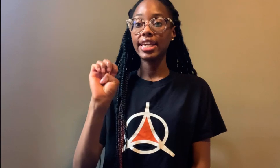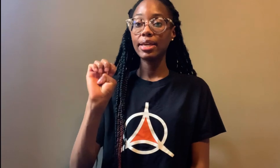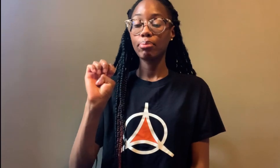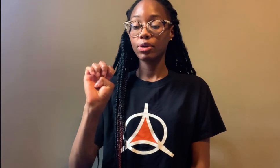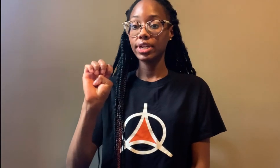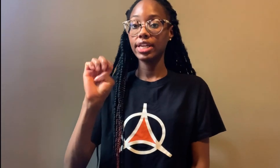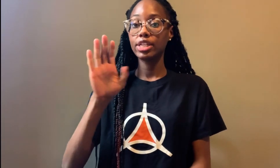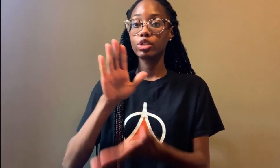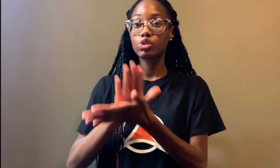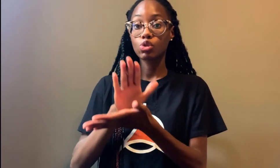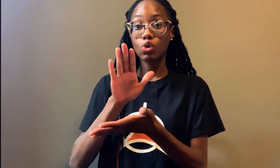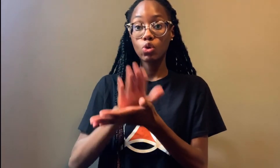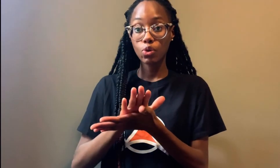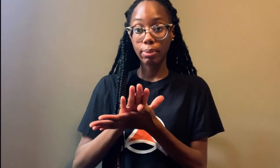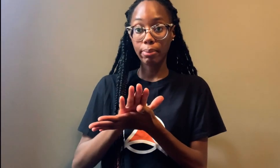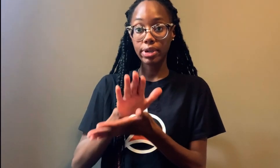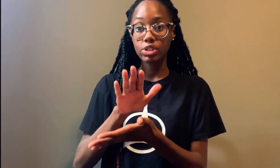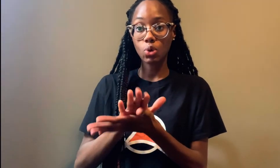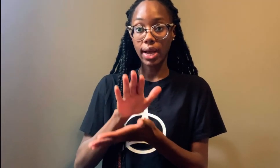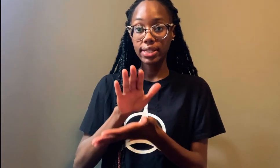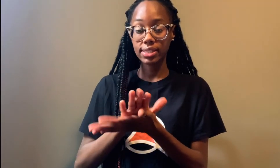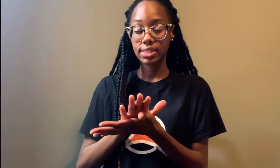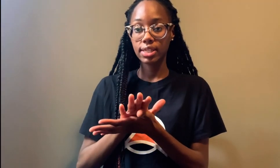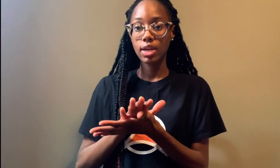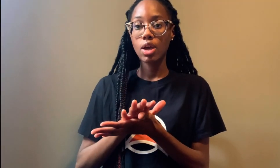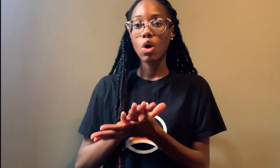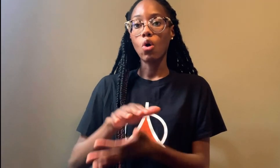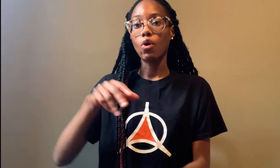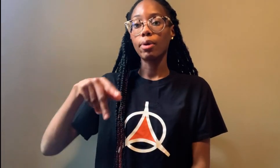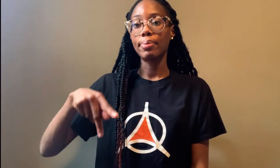P-R-E, pre-school, remember it's twice, or